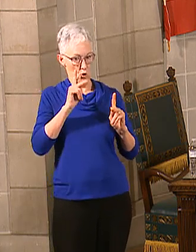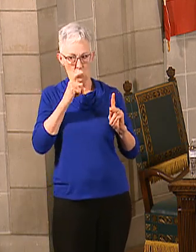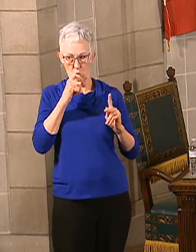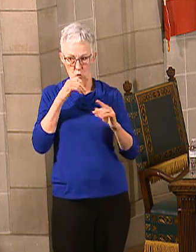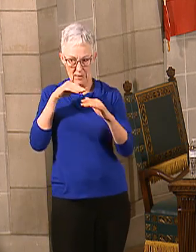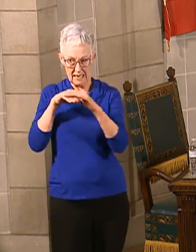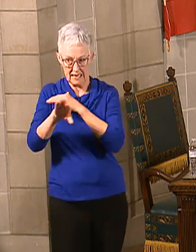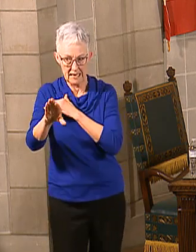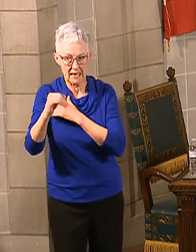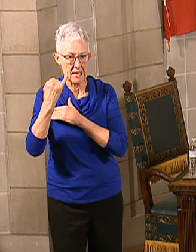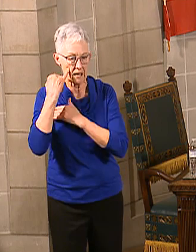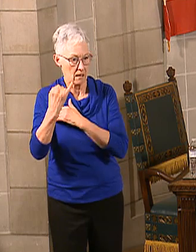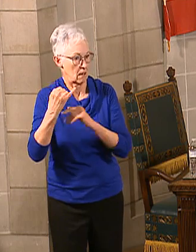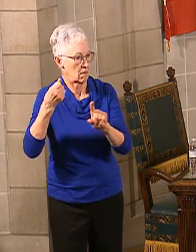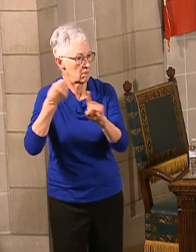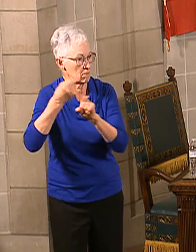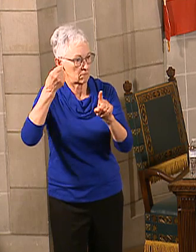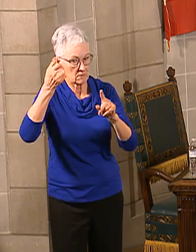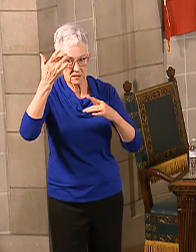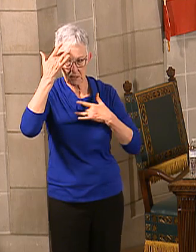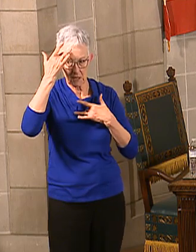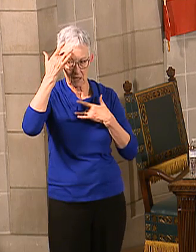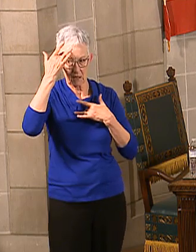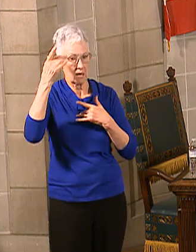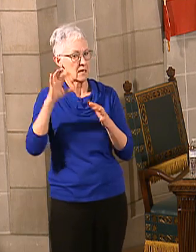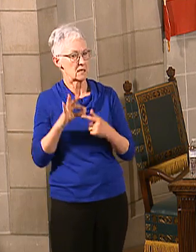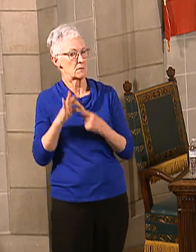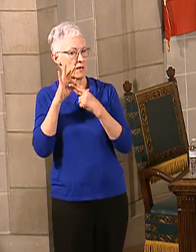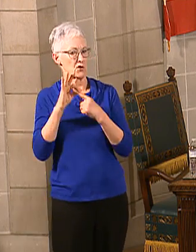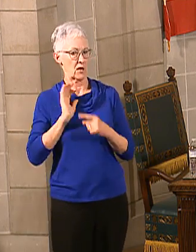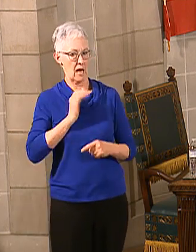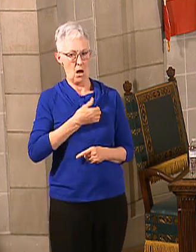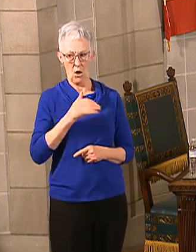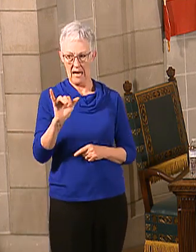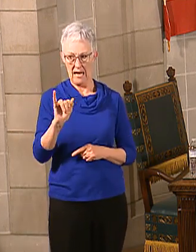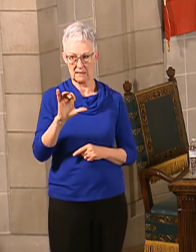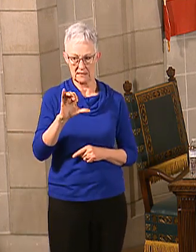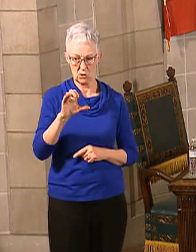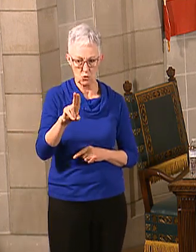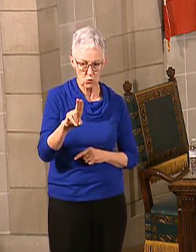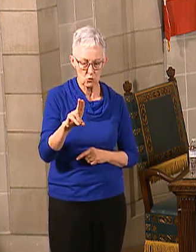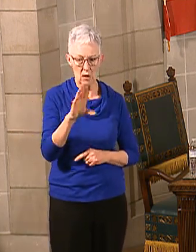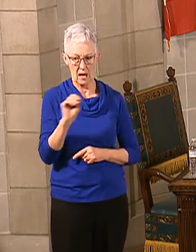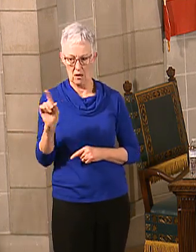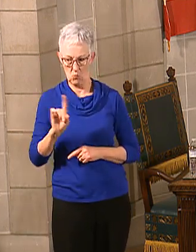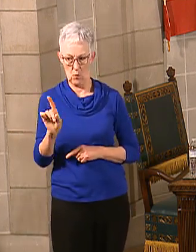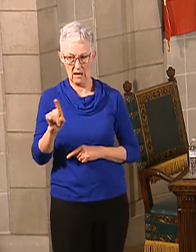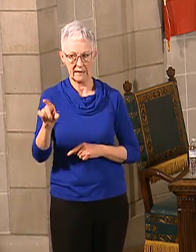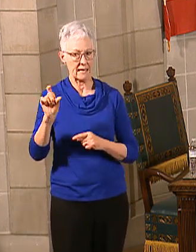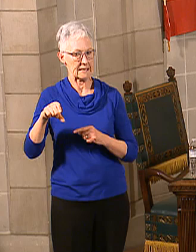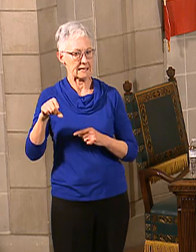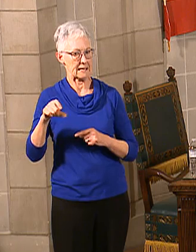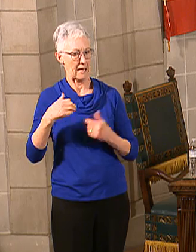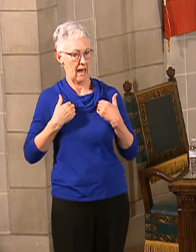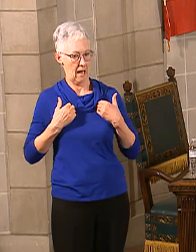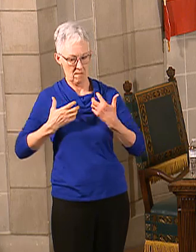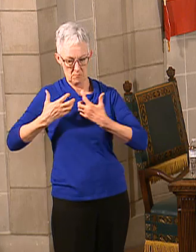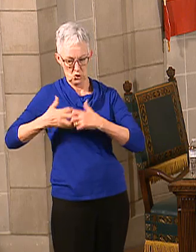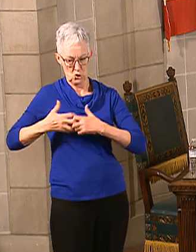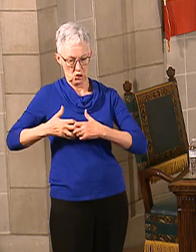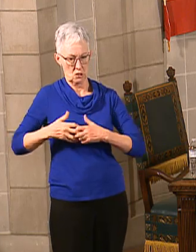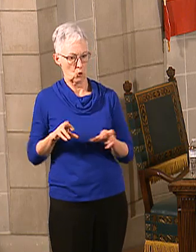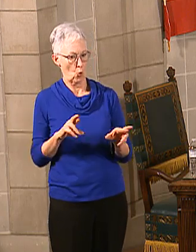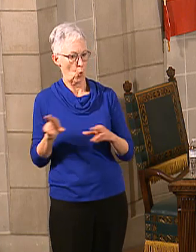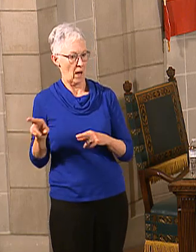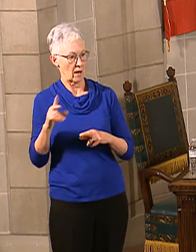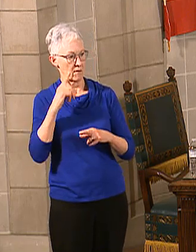ICU units, those intensive care units, and for ventilators. So this is where, again, every Nebraskan is critical in helping us make sure we